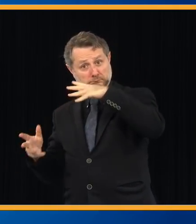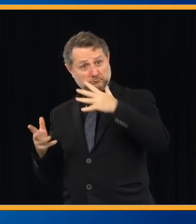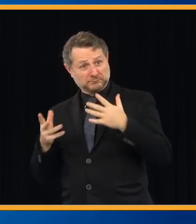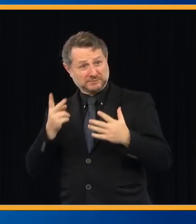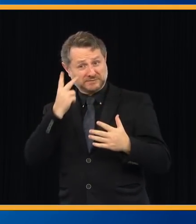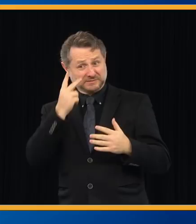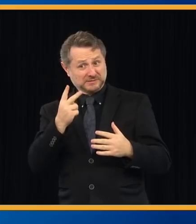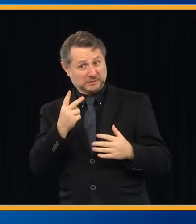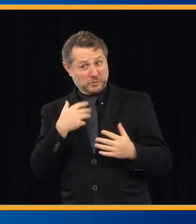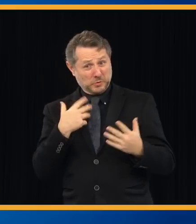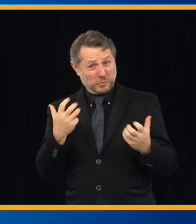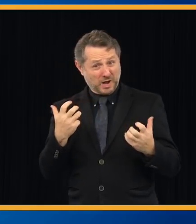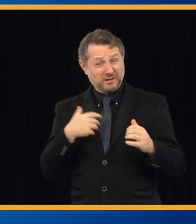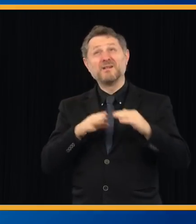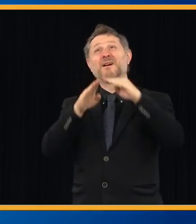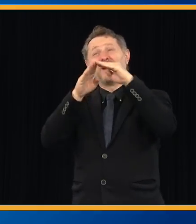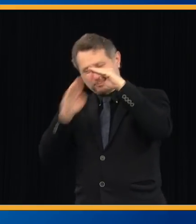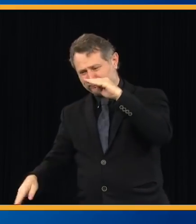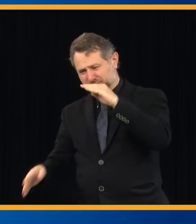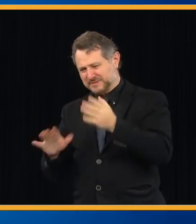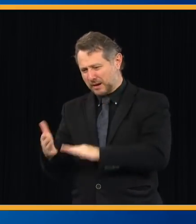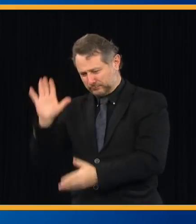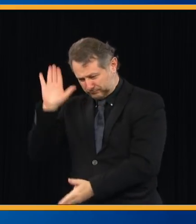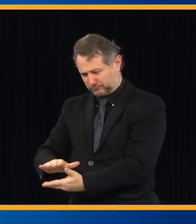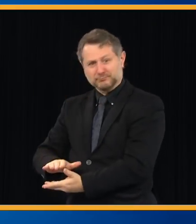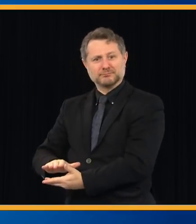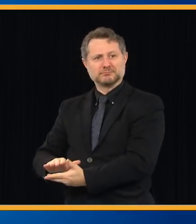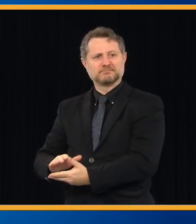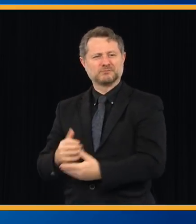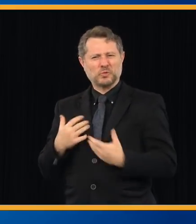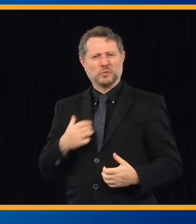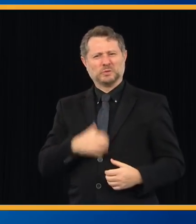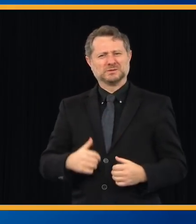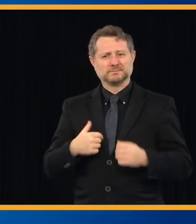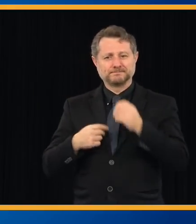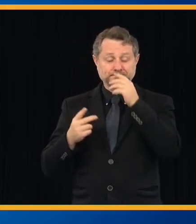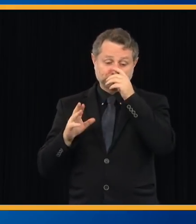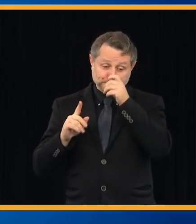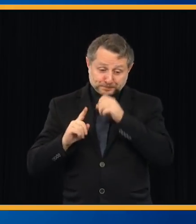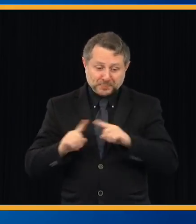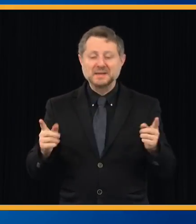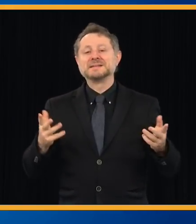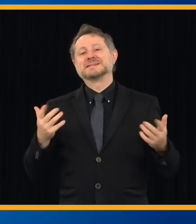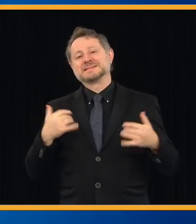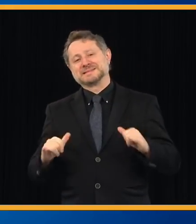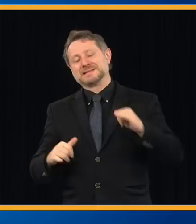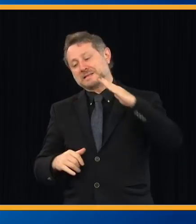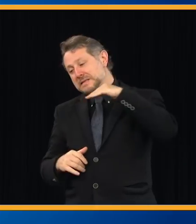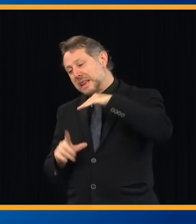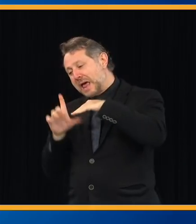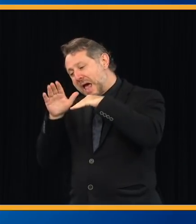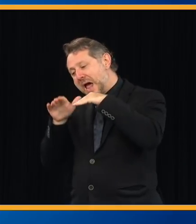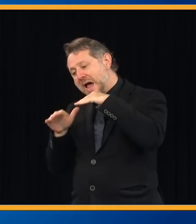to see again up and then a fast decline.